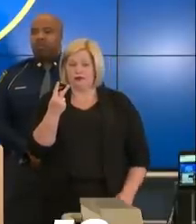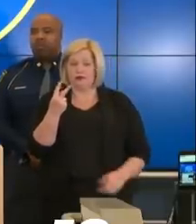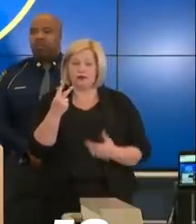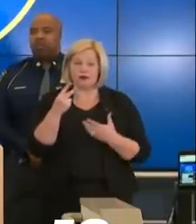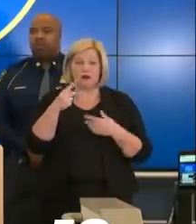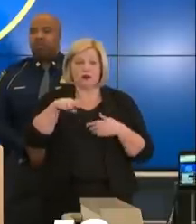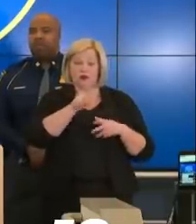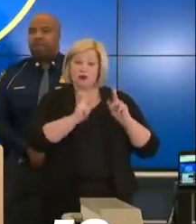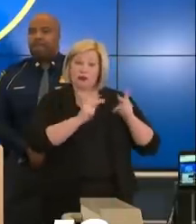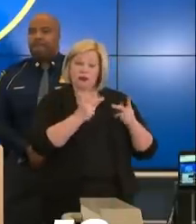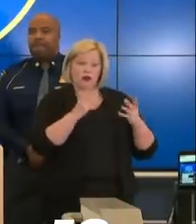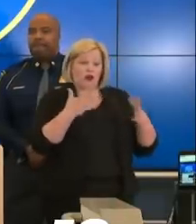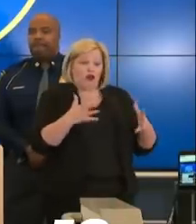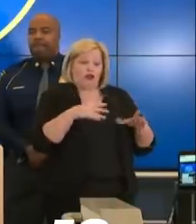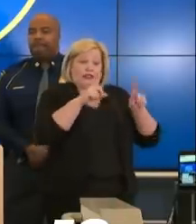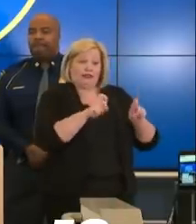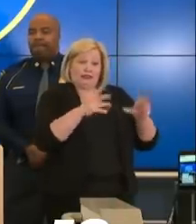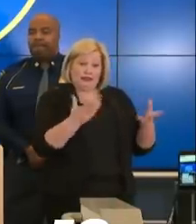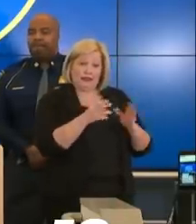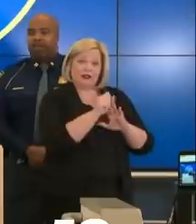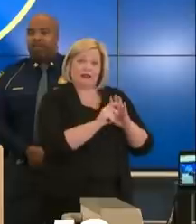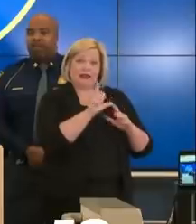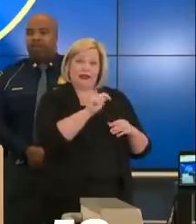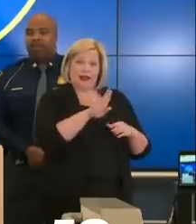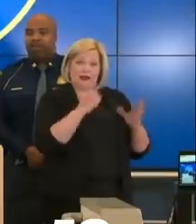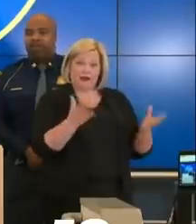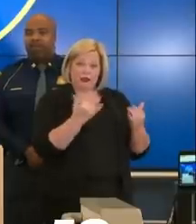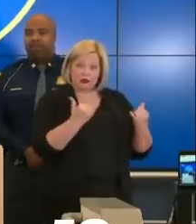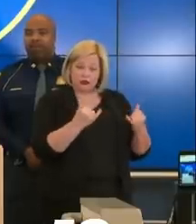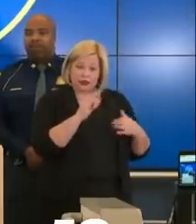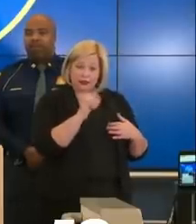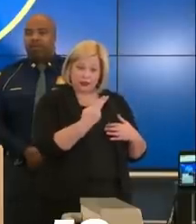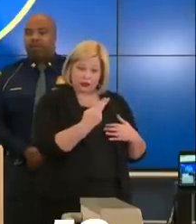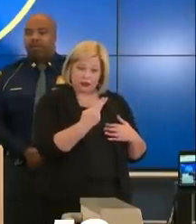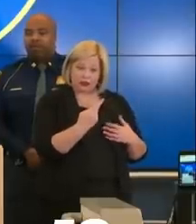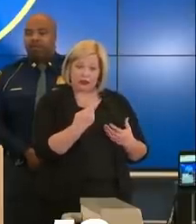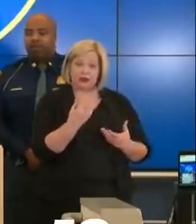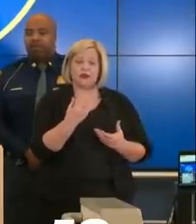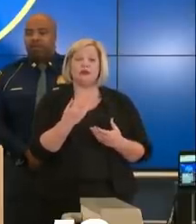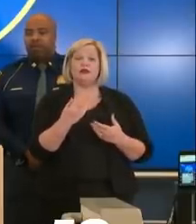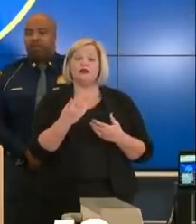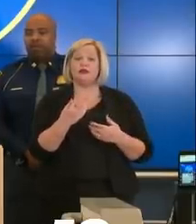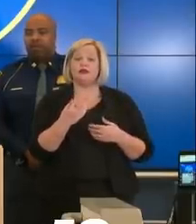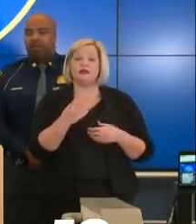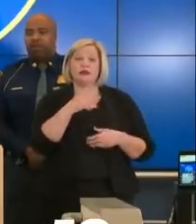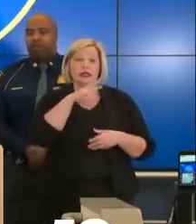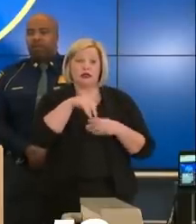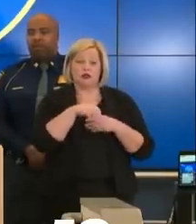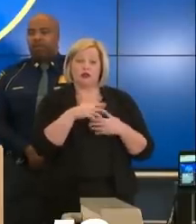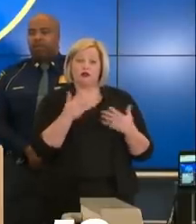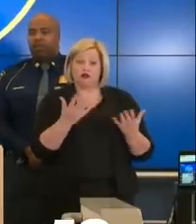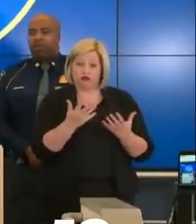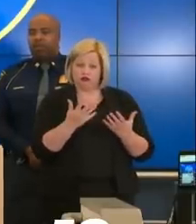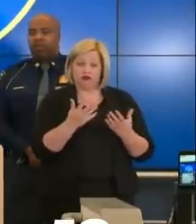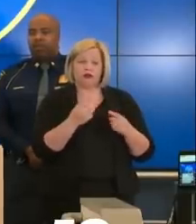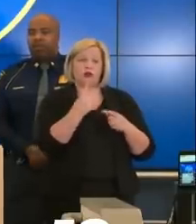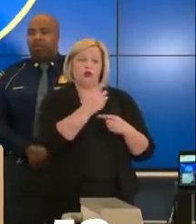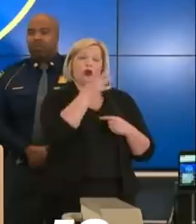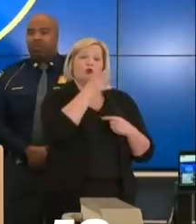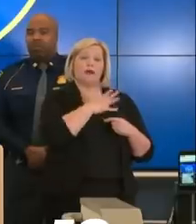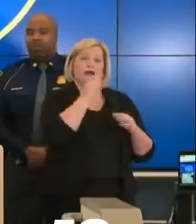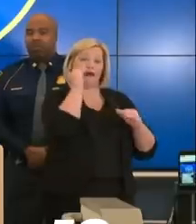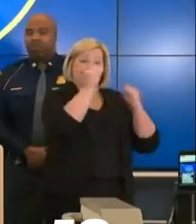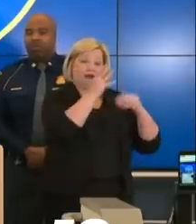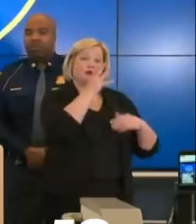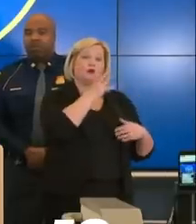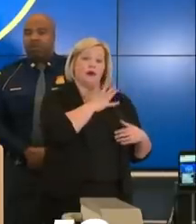were tested in our state laboratory today. They include an adult female from Ingham